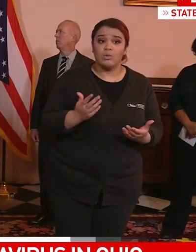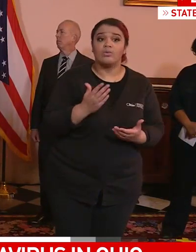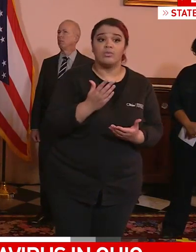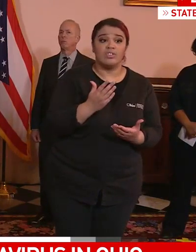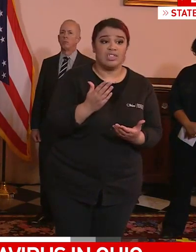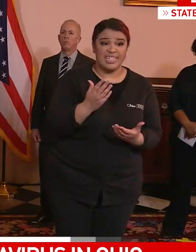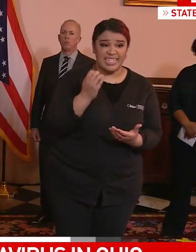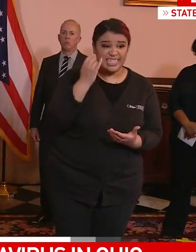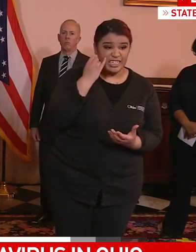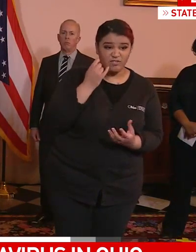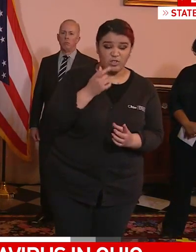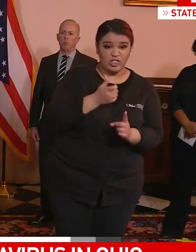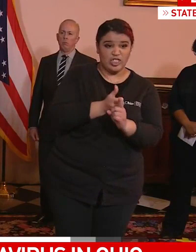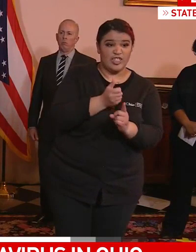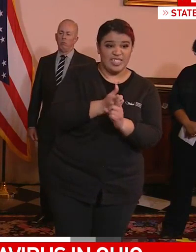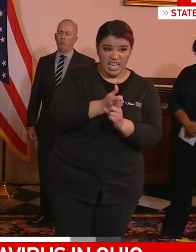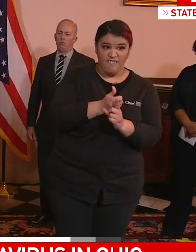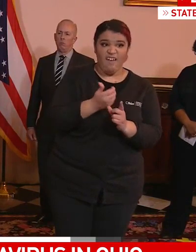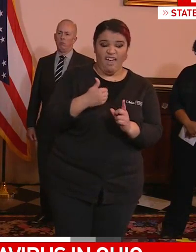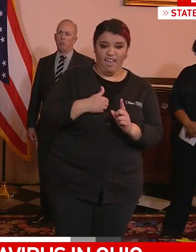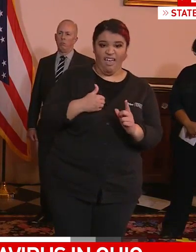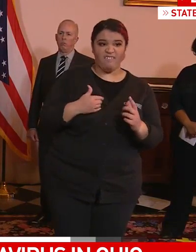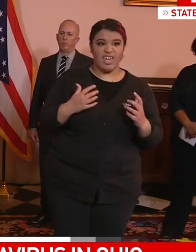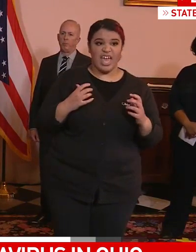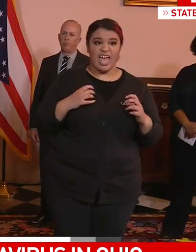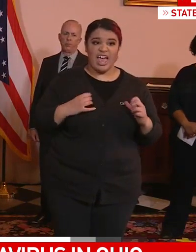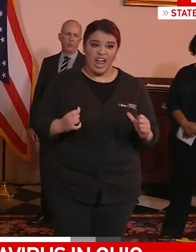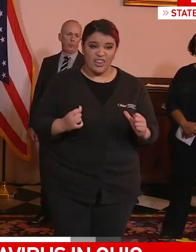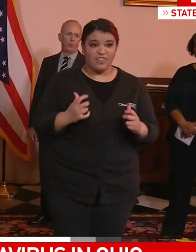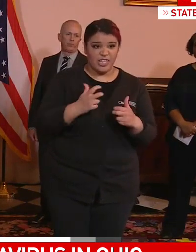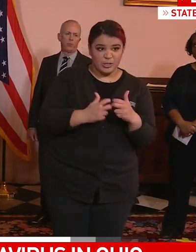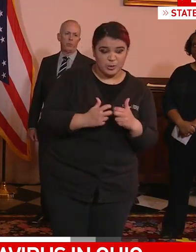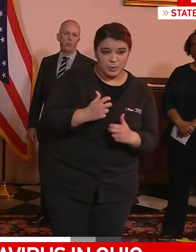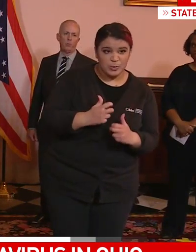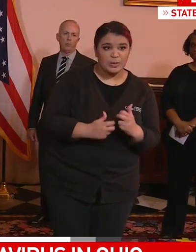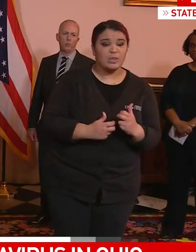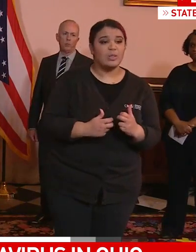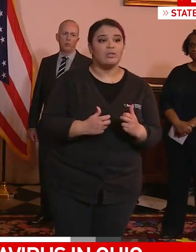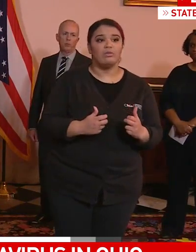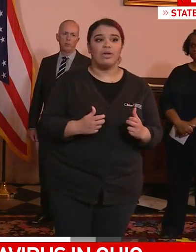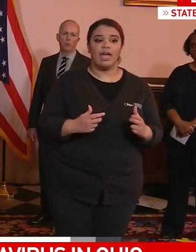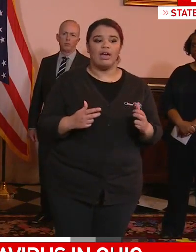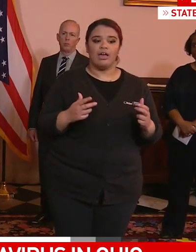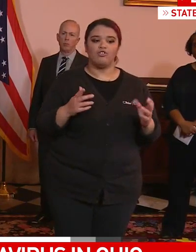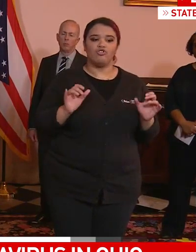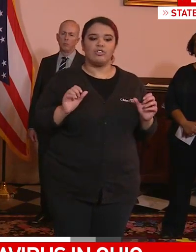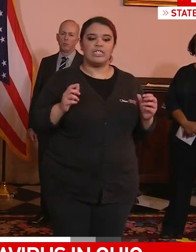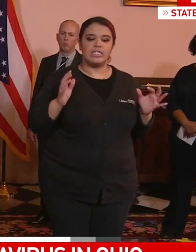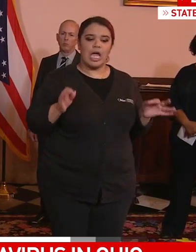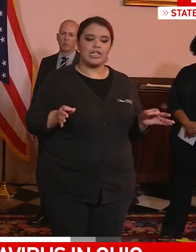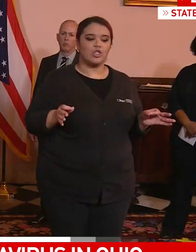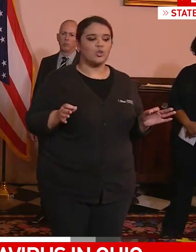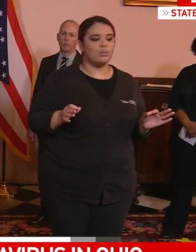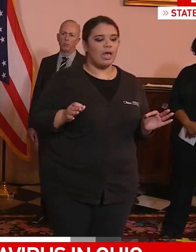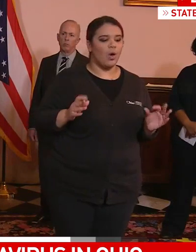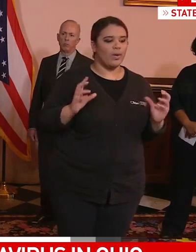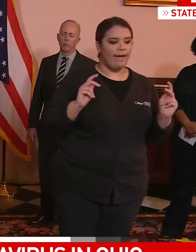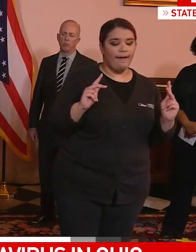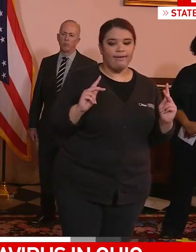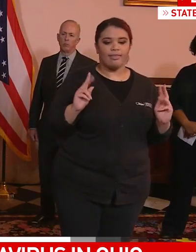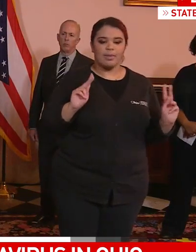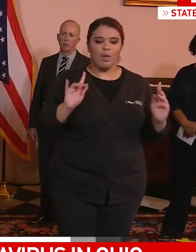particular health reason, to really, really limit the number of people that they come in contact with. And again, I would just